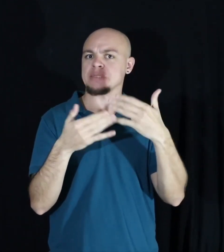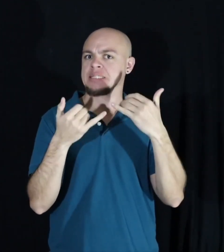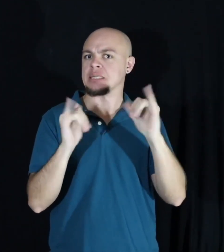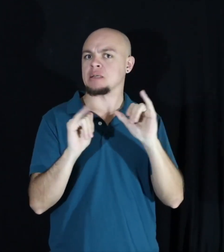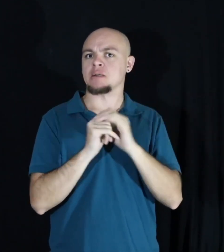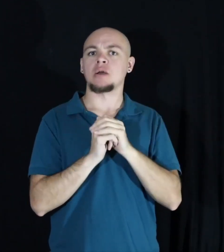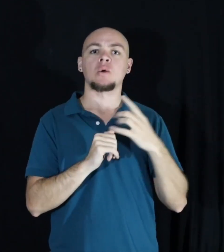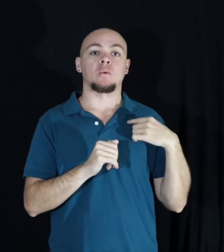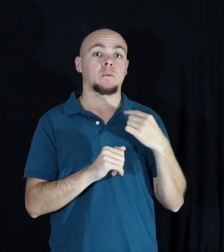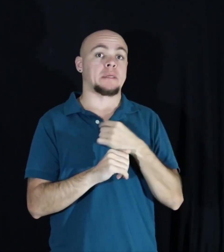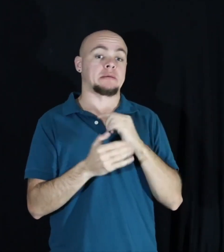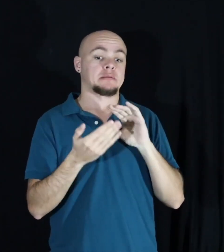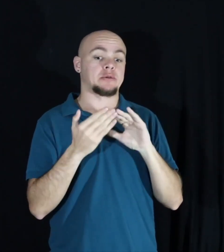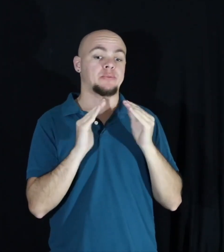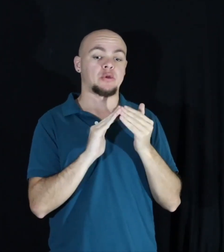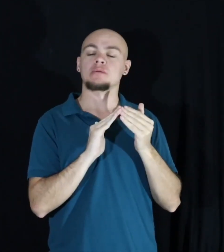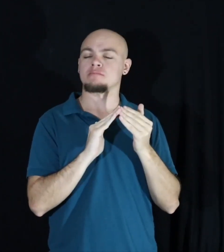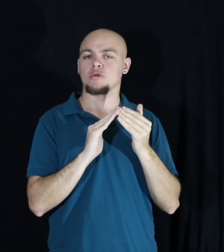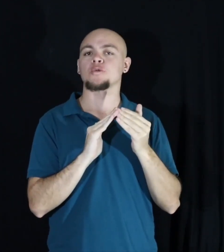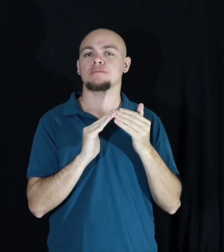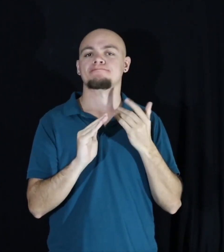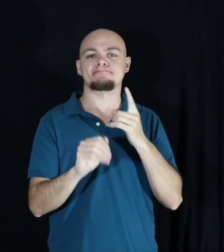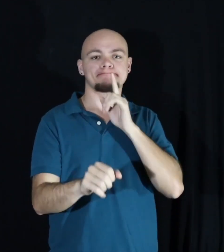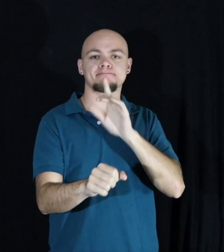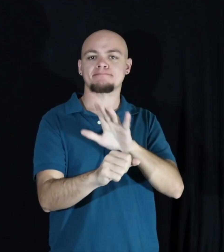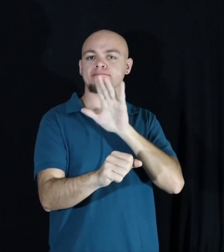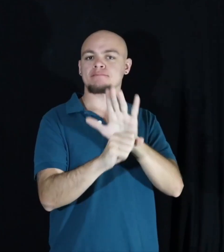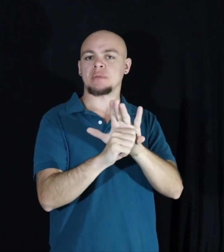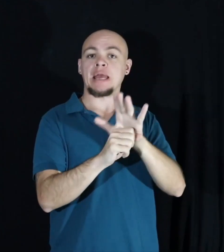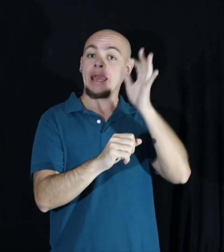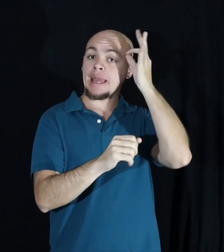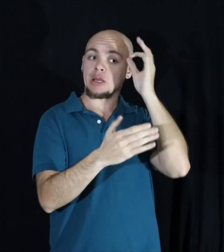we as a community must make a commitment to stand against hair